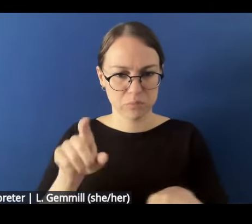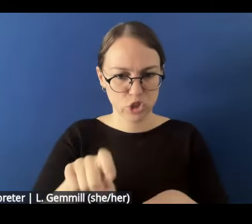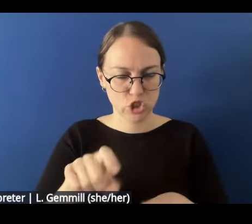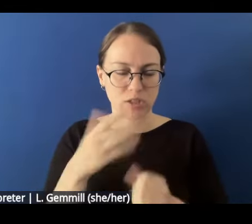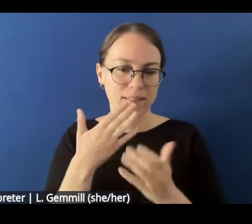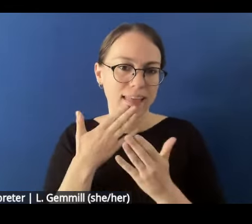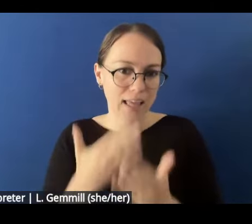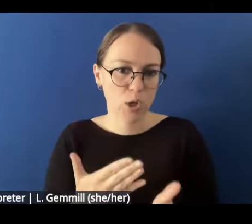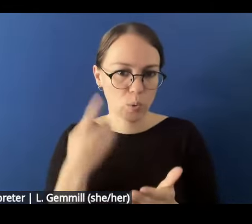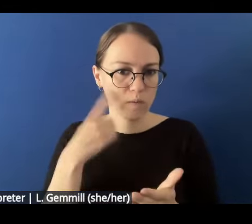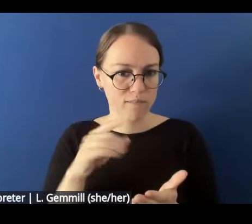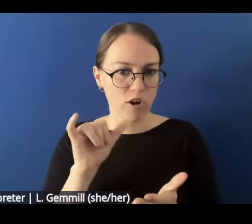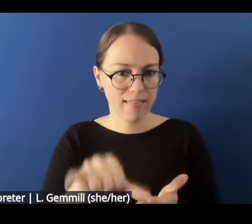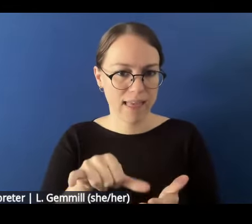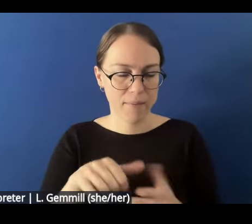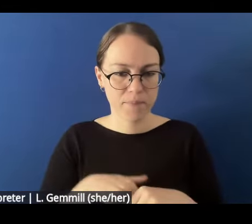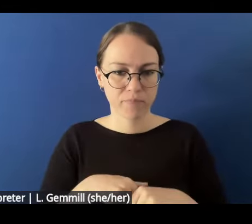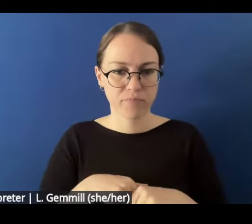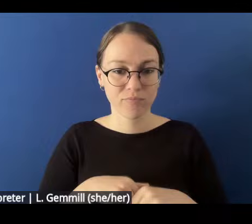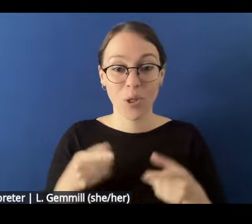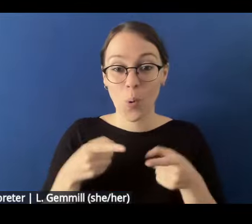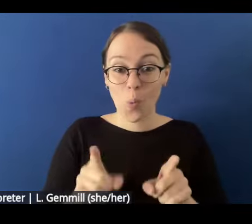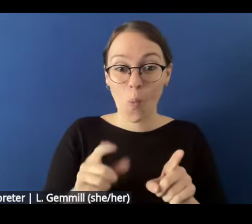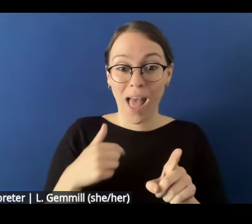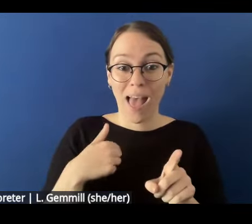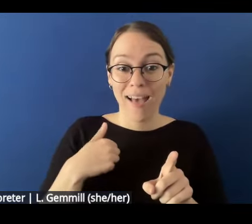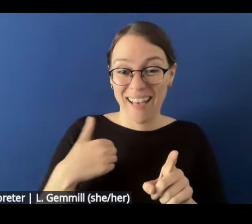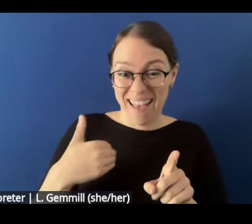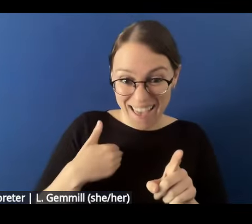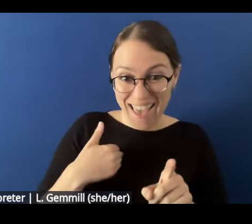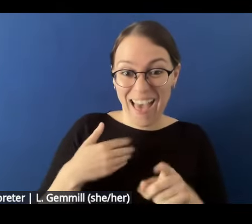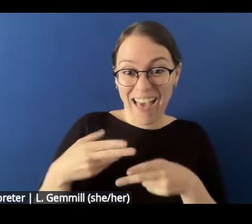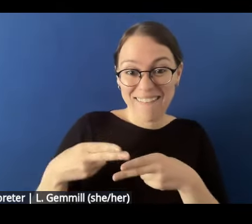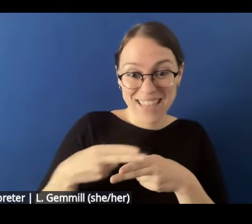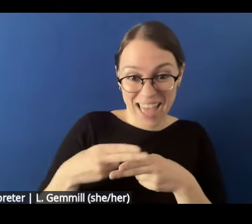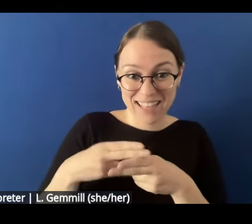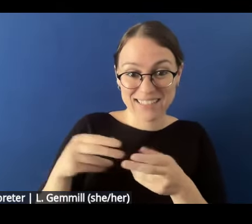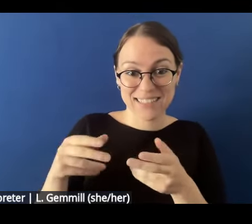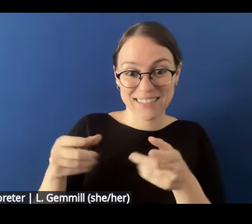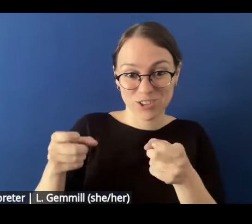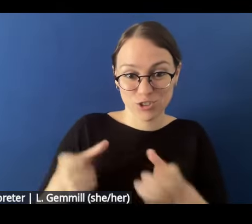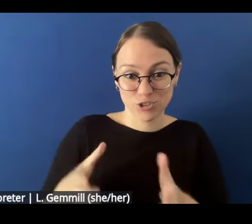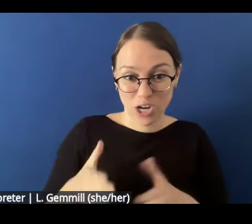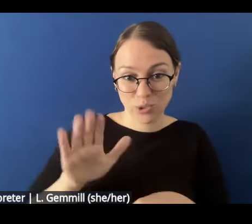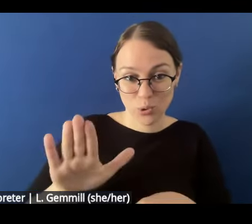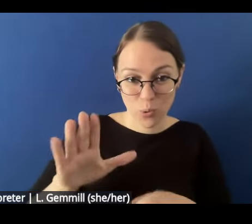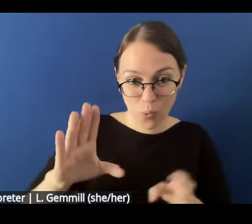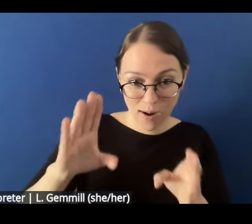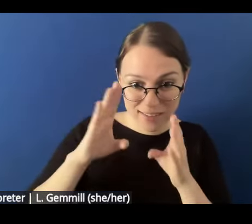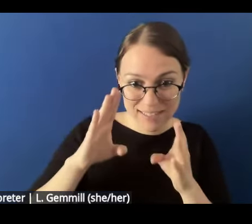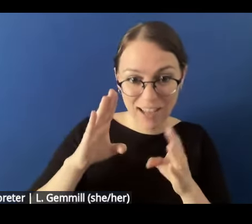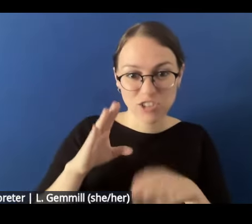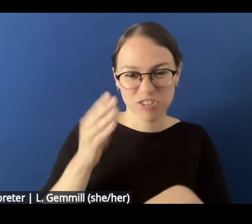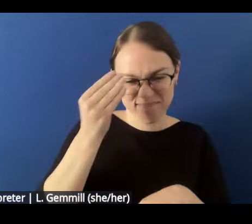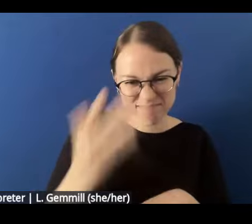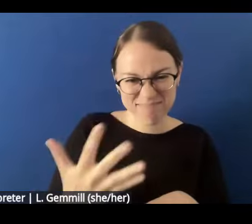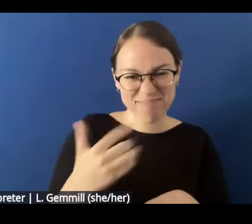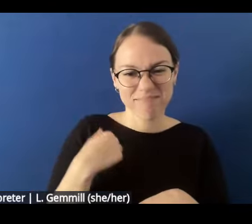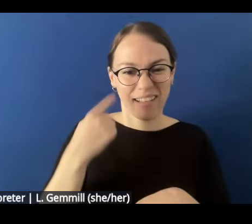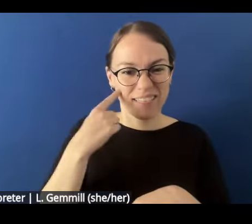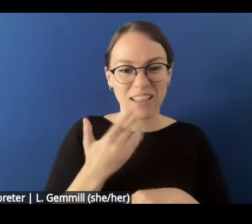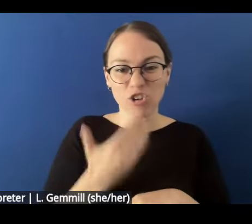While I have the acting director's attention, because this is not an issue that's directly in the board's jurisdiction, I think it'd be a great idea to have a separate manual or